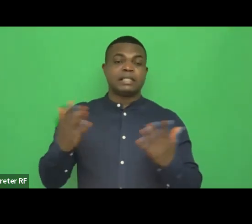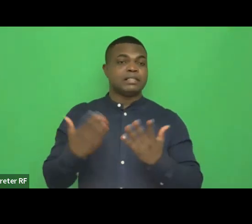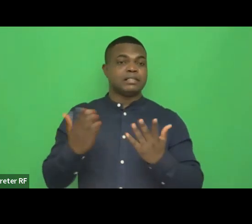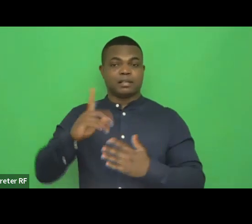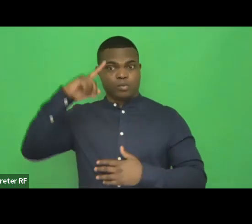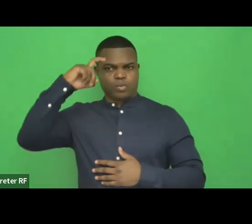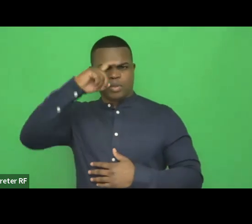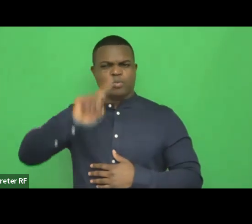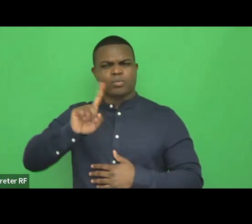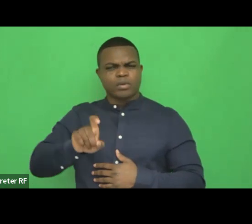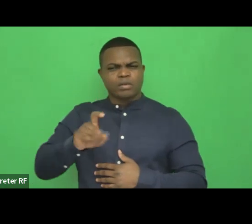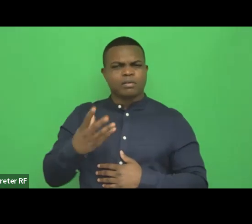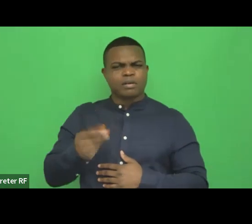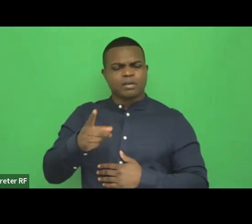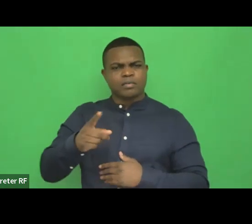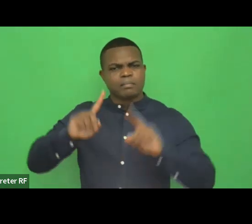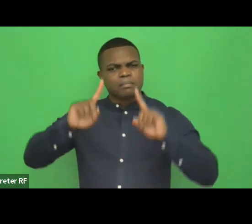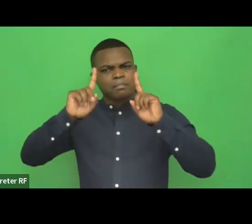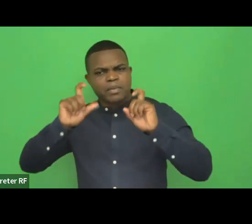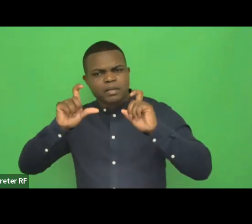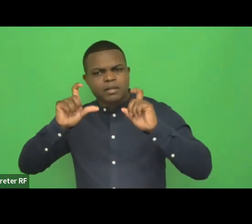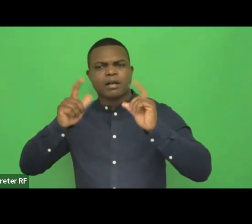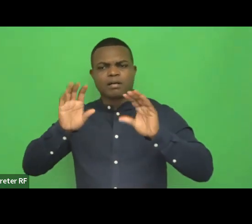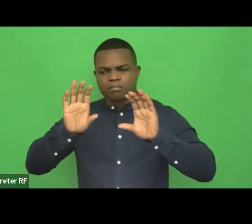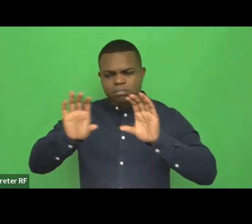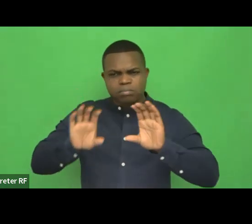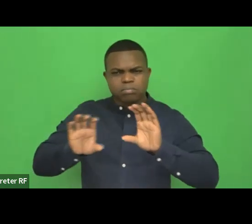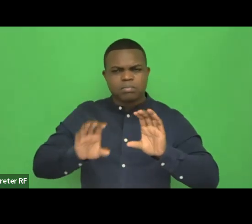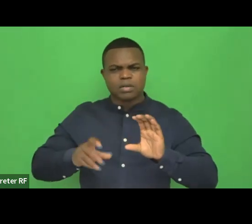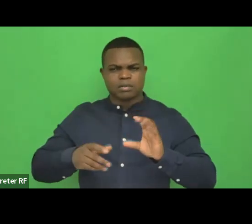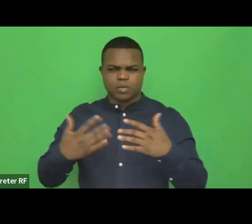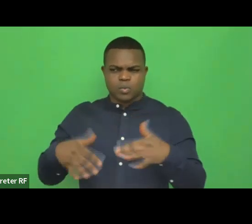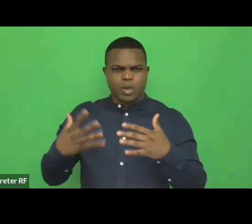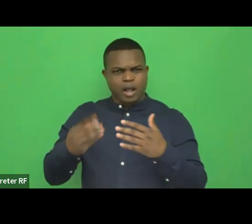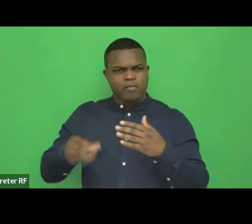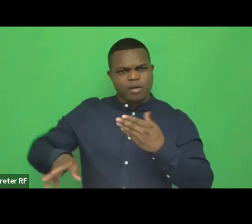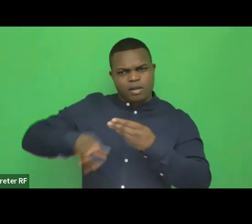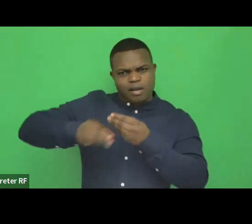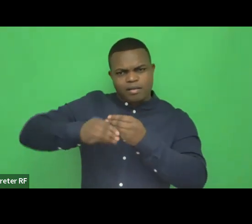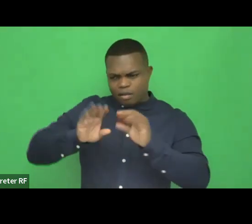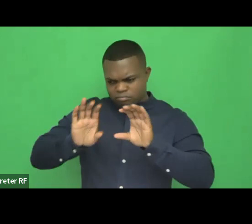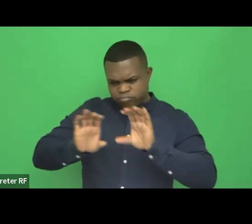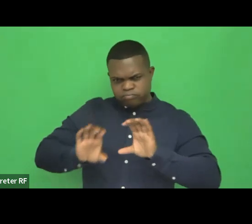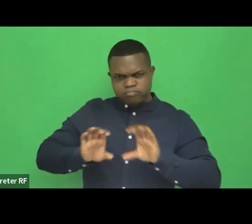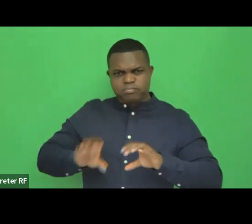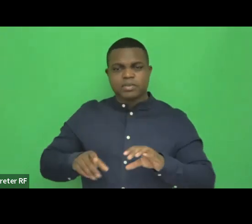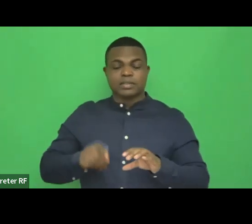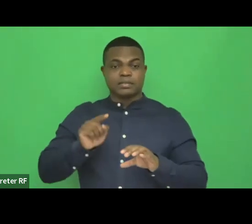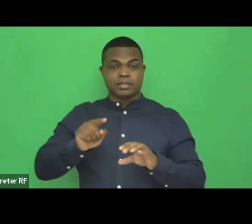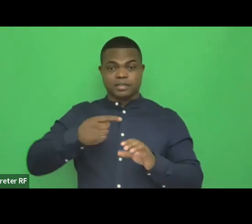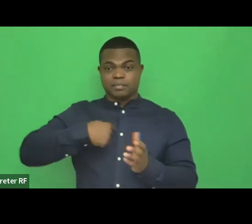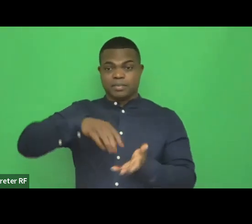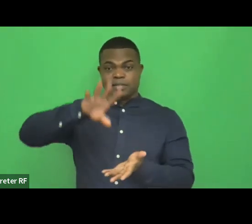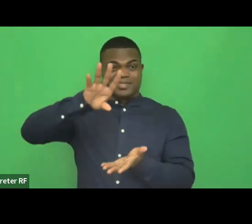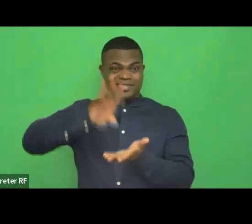the EDF website. And the first thing to say is that if you have a really good Word